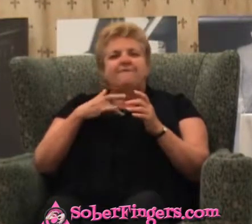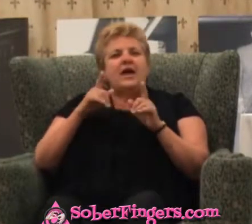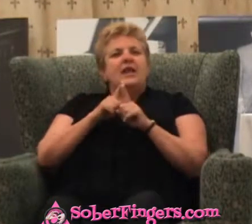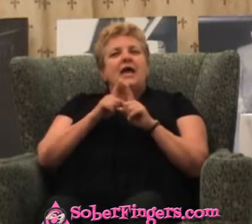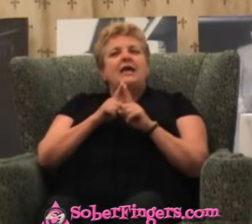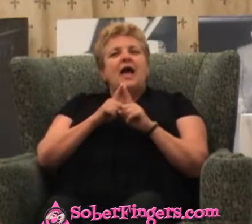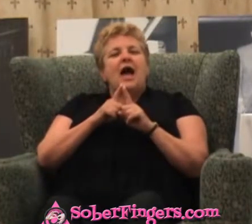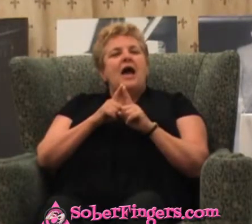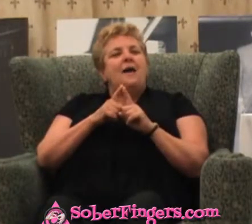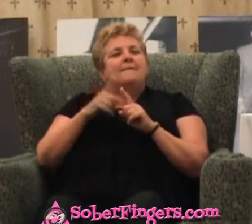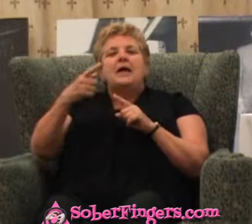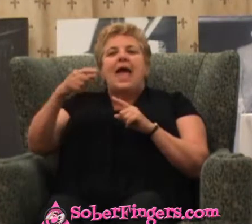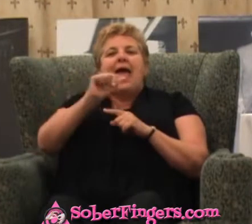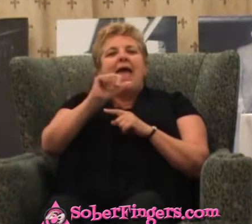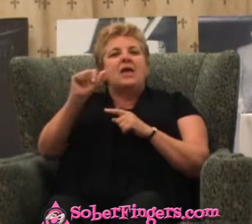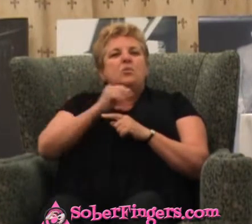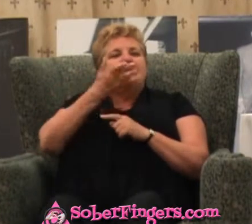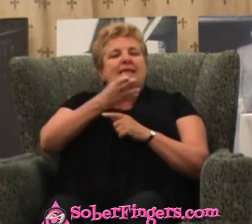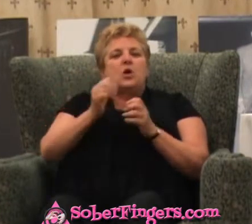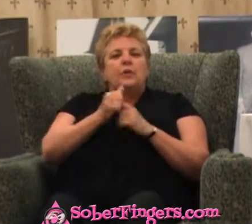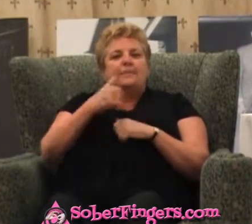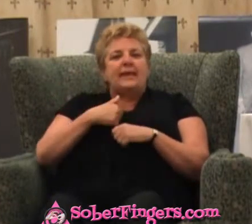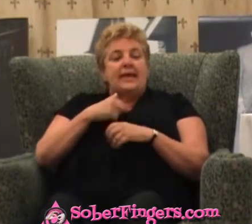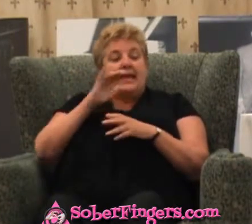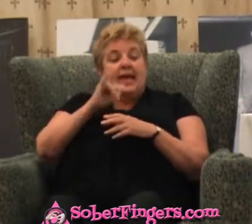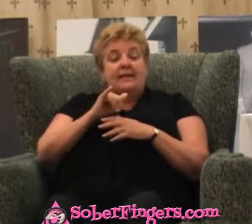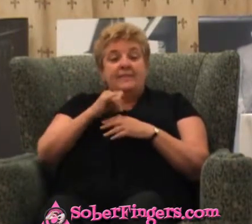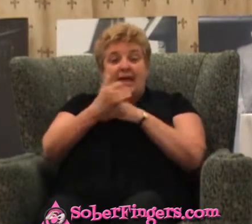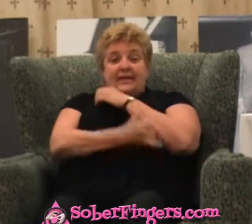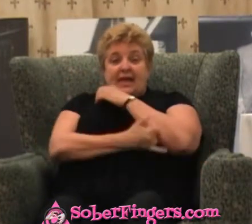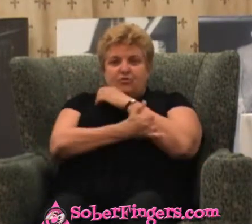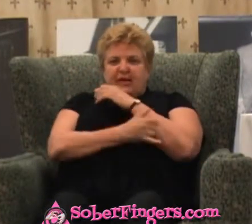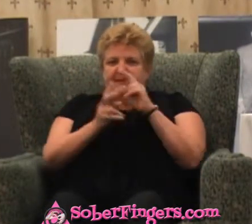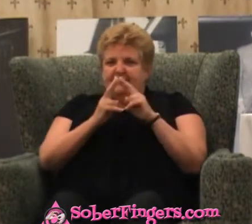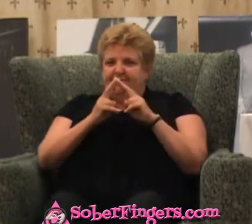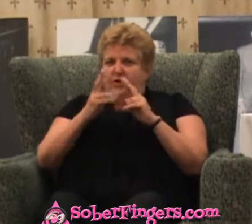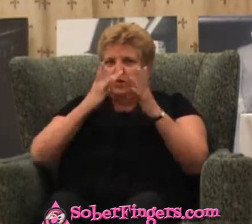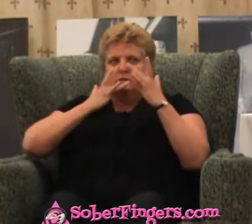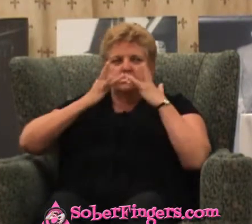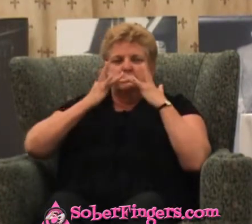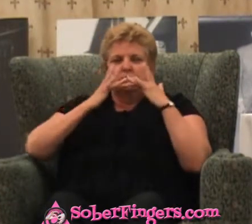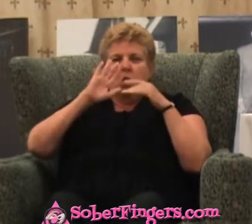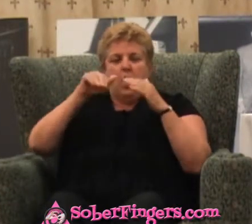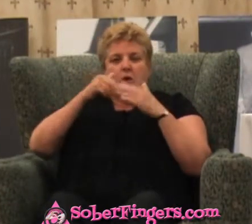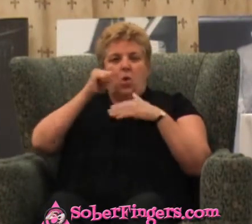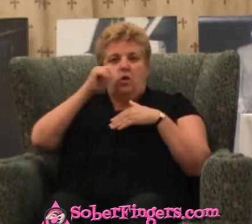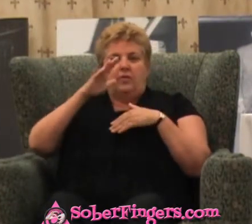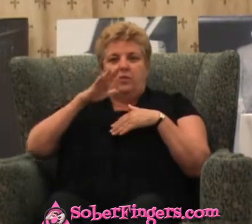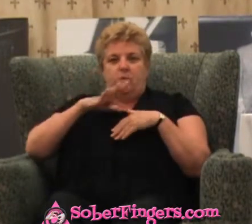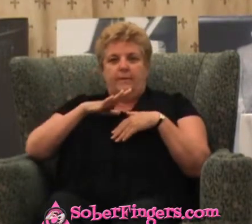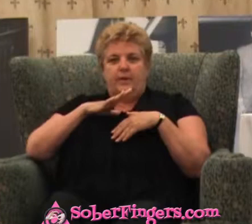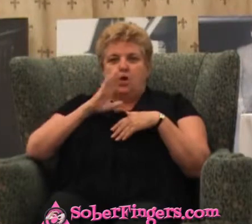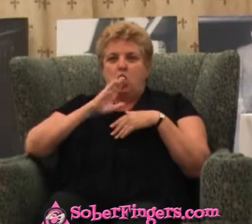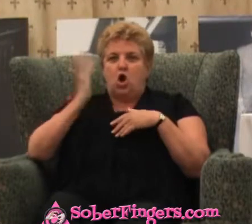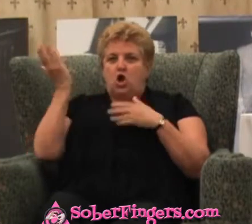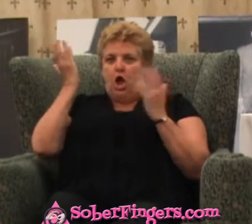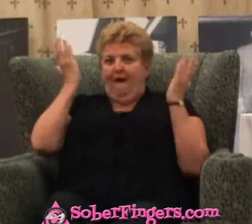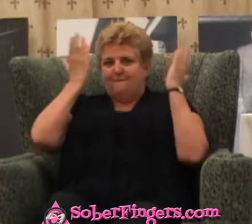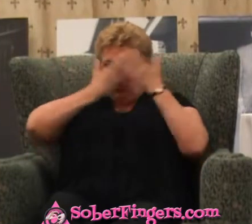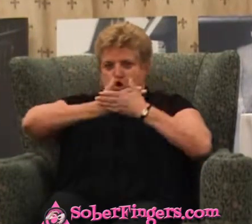country, especially in Cairo, it's very conservative, and all the ladies, they are covered. They are covered. And